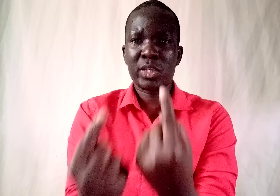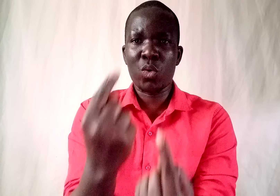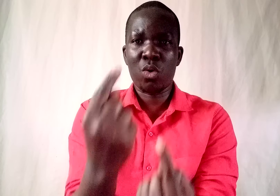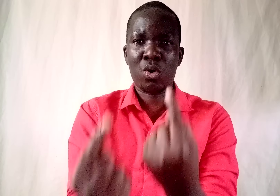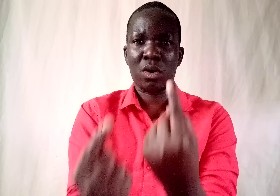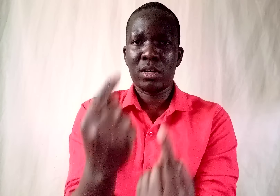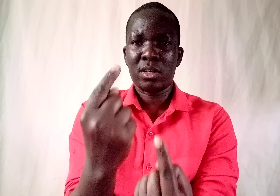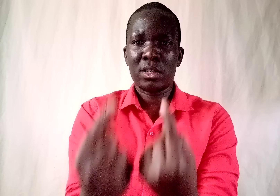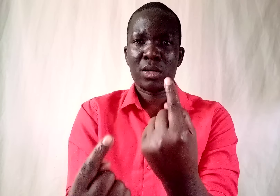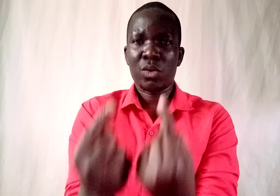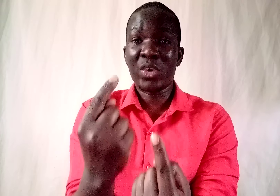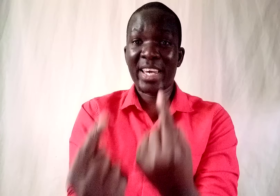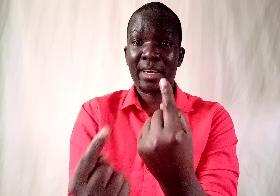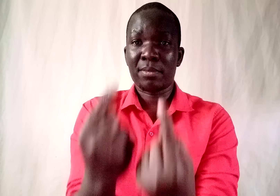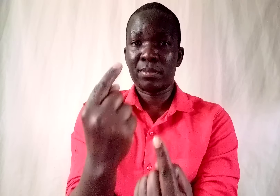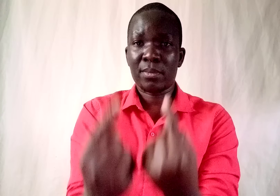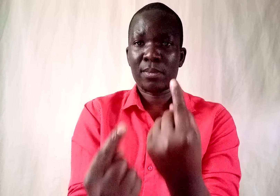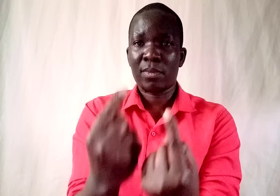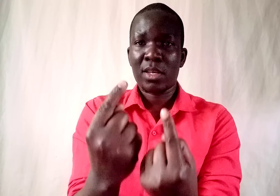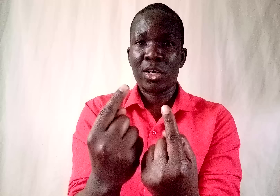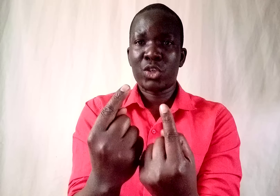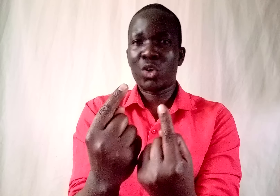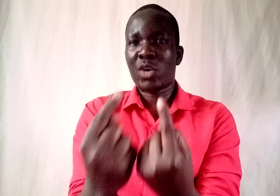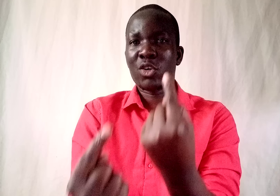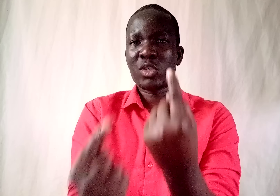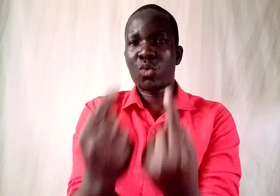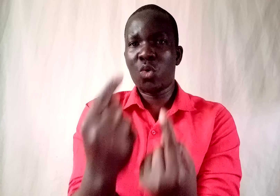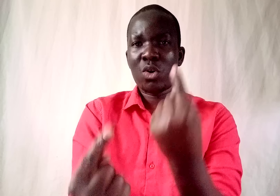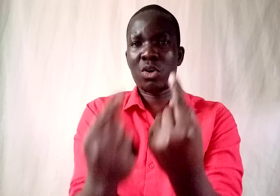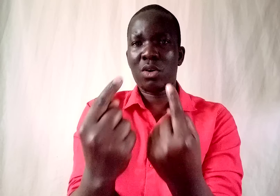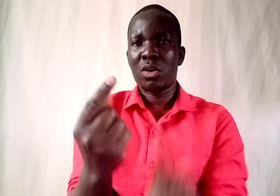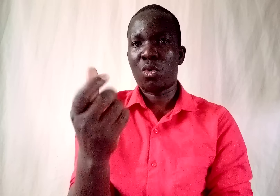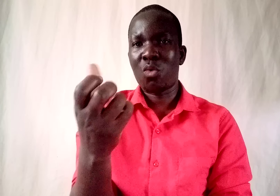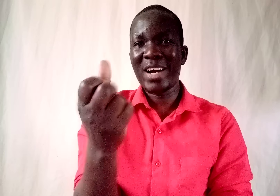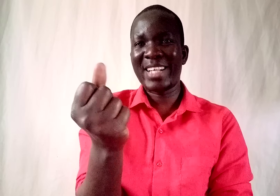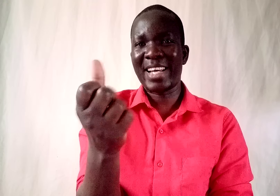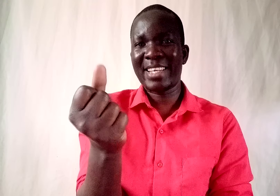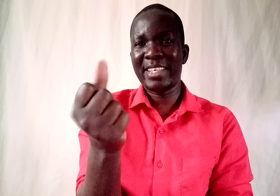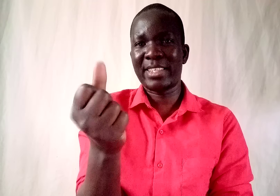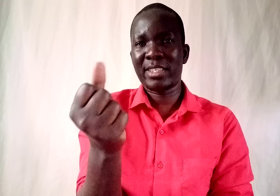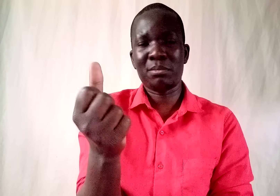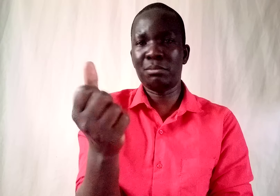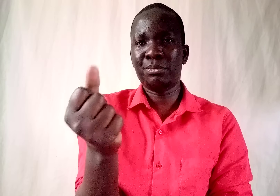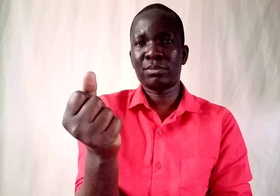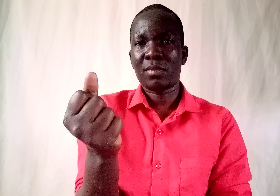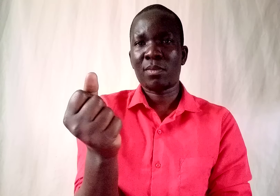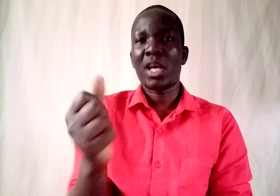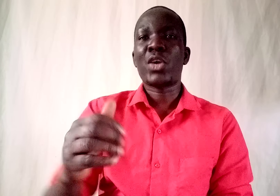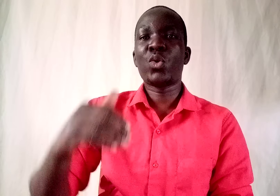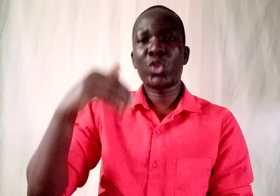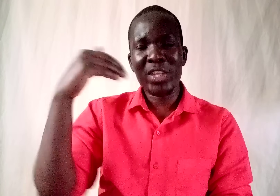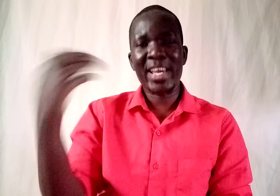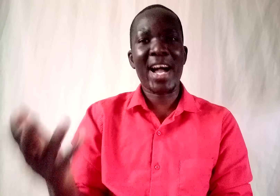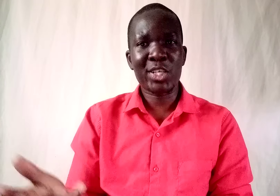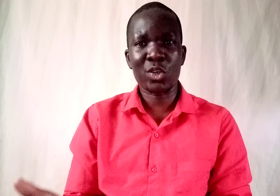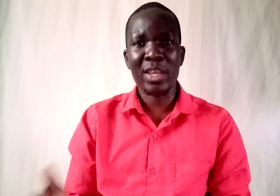cook. Cooking. So you cannot cook ugali like this. You show the action, the way